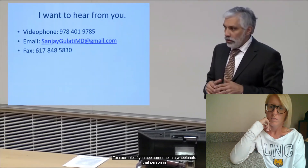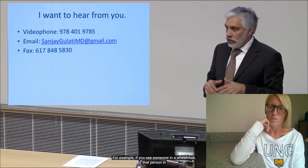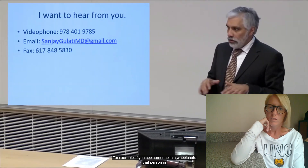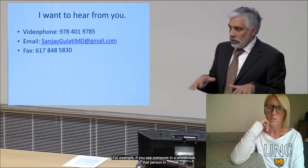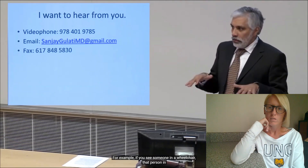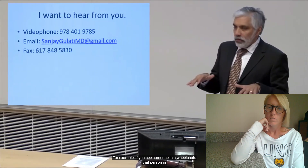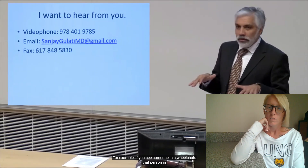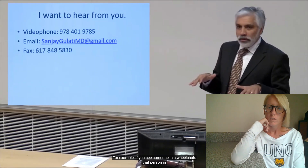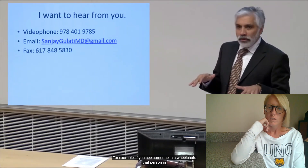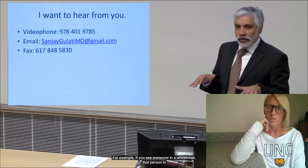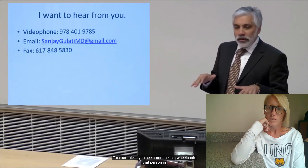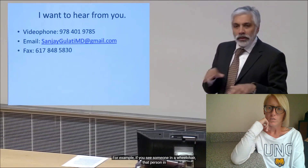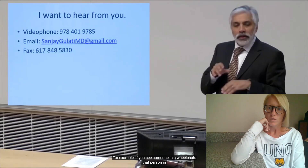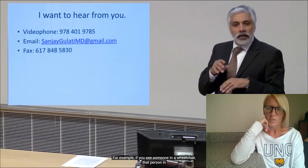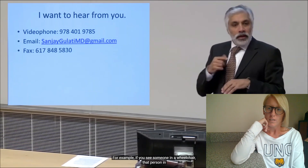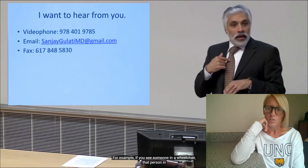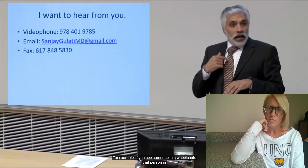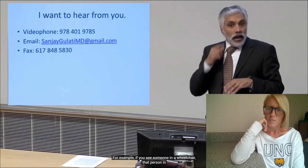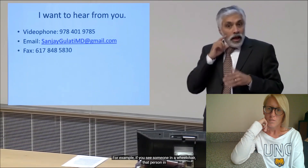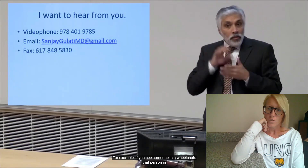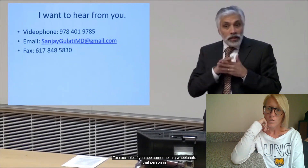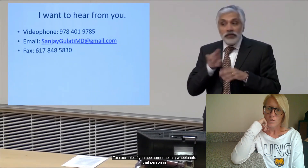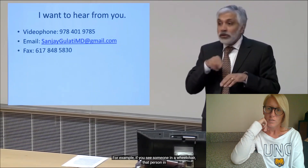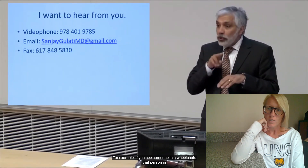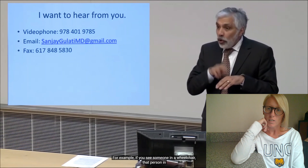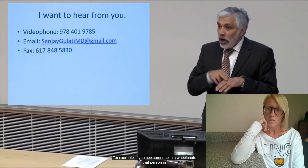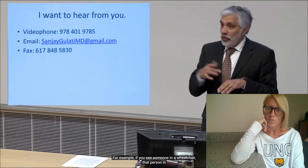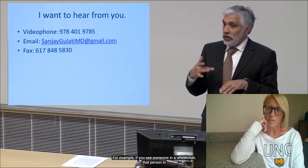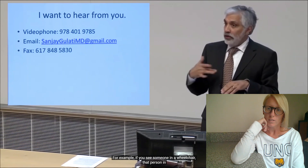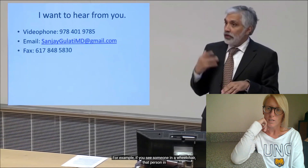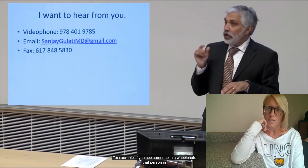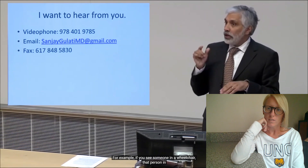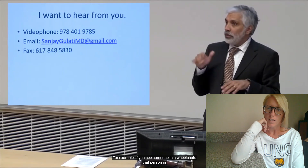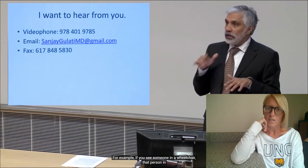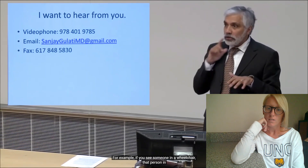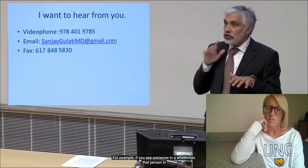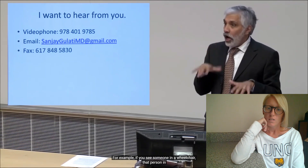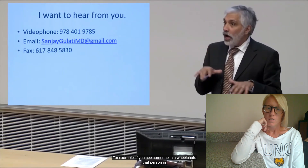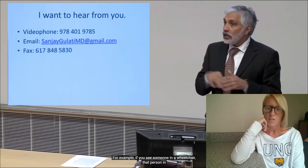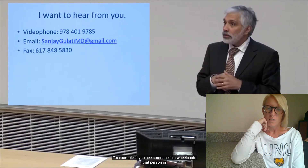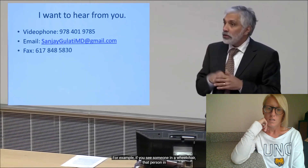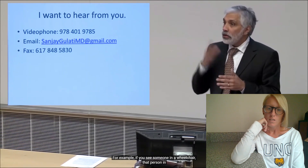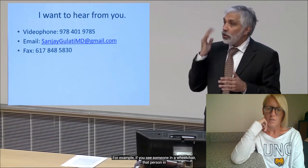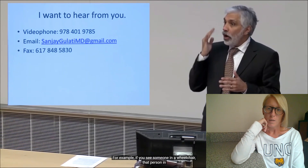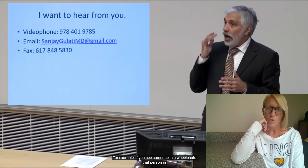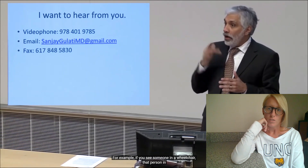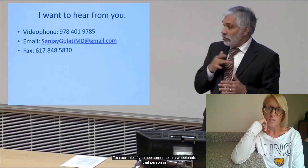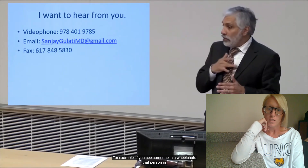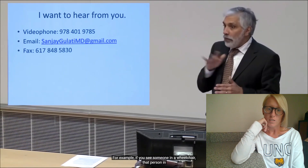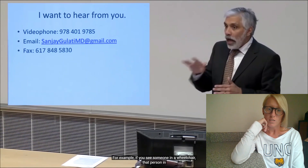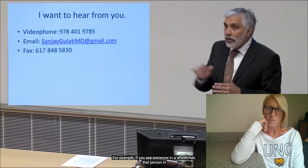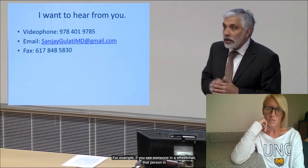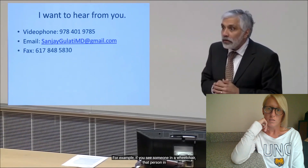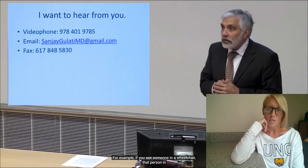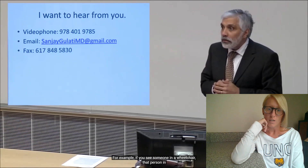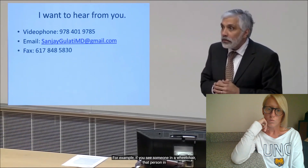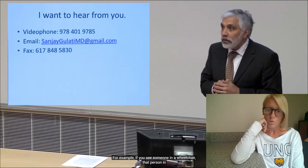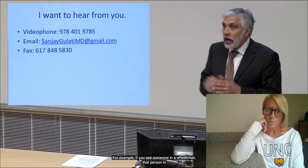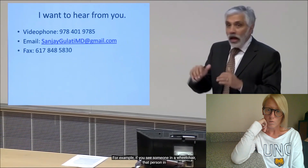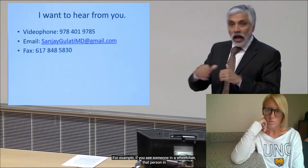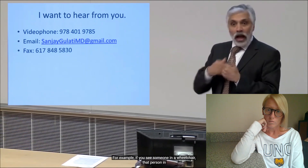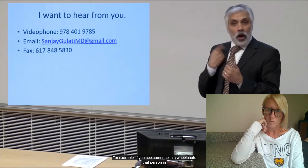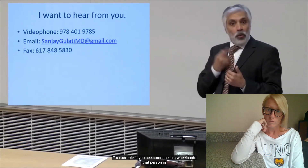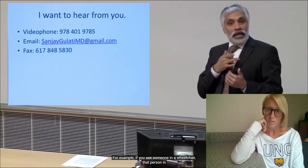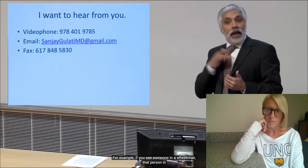wheelchair, you're kind of nervous at first and you recognize that that person is not